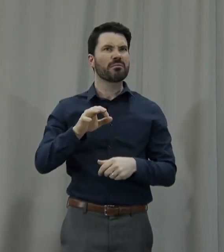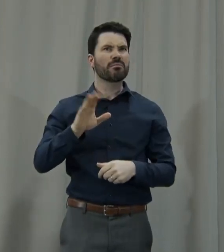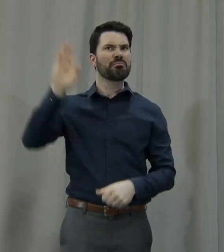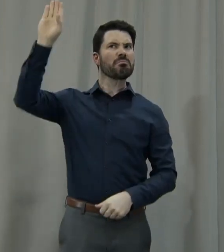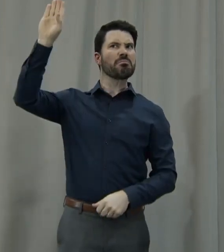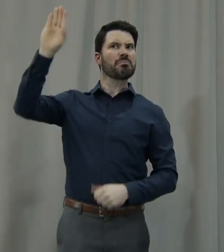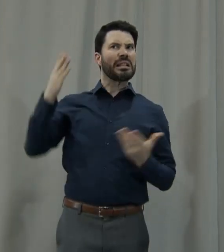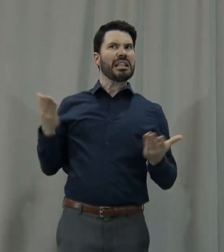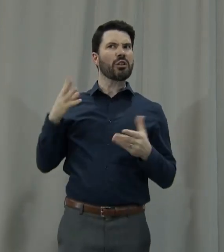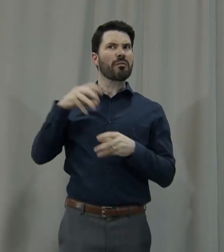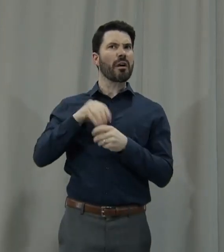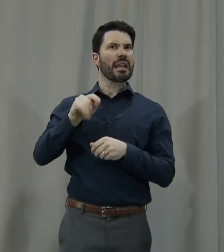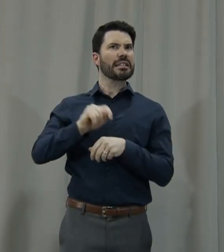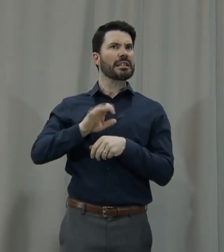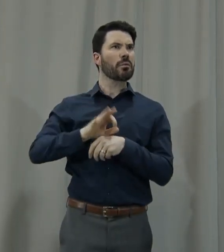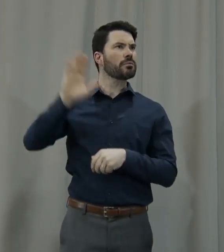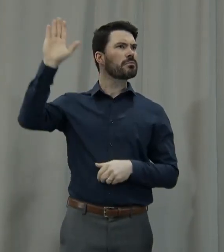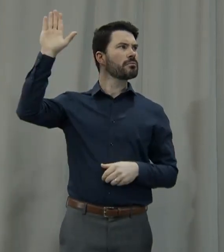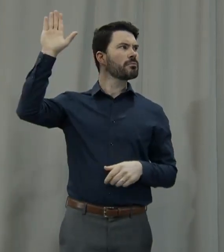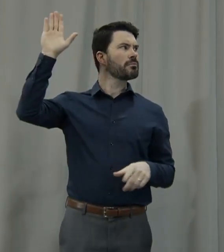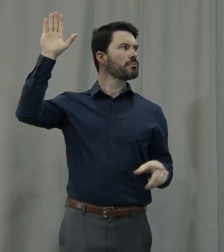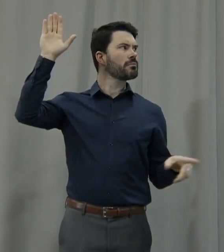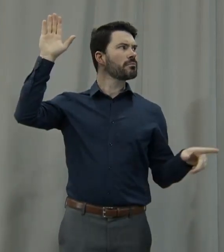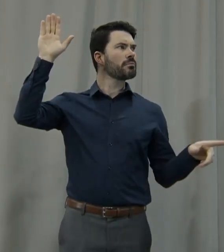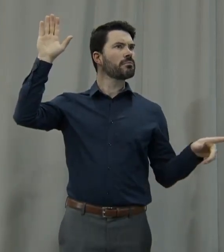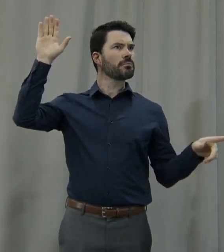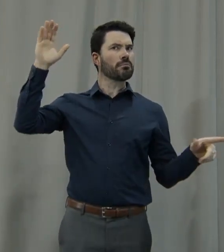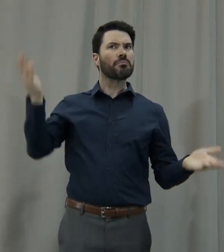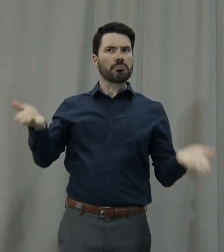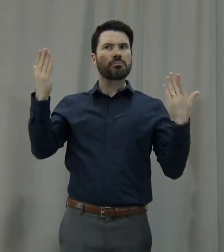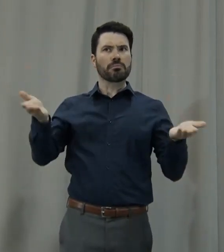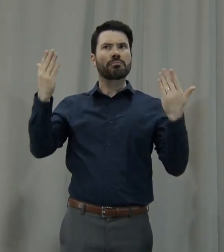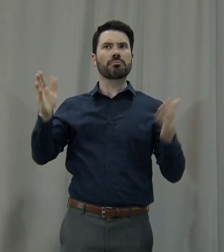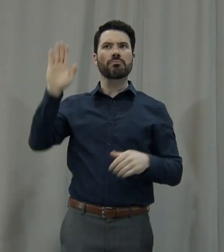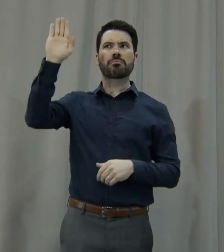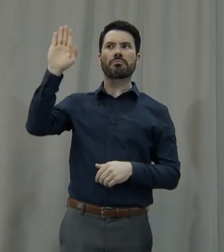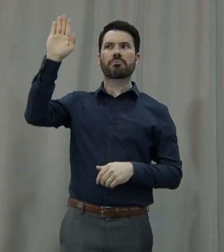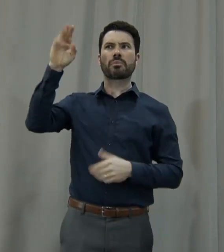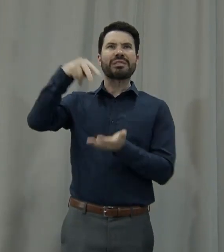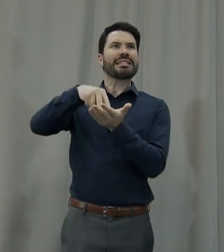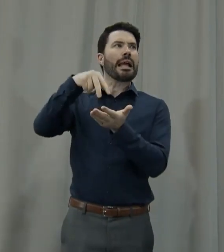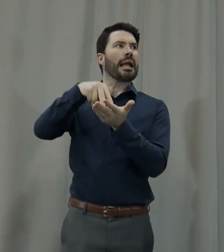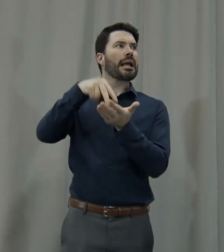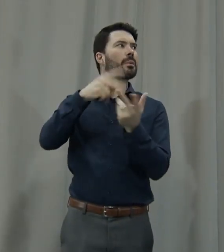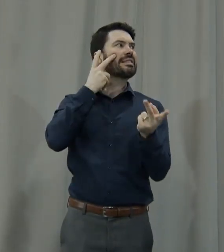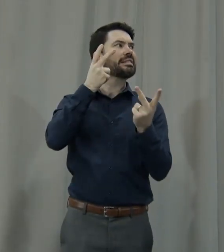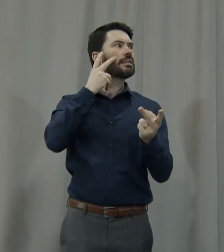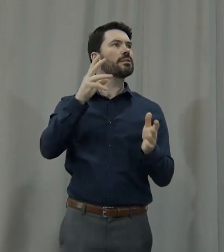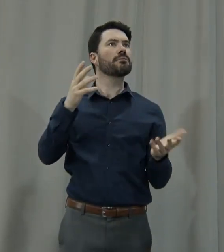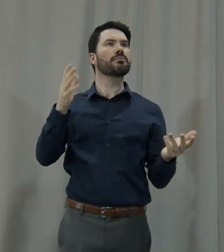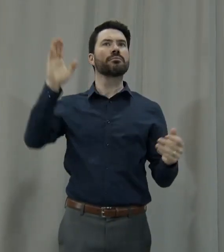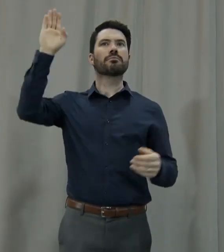who participated on our calls? If I do, please raise your hands or stand up so I can see you.